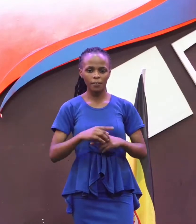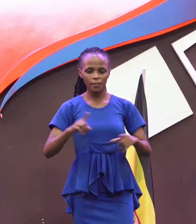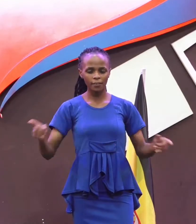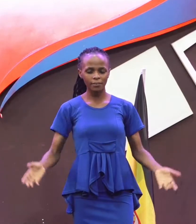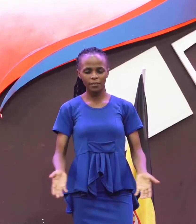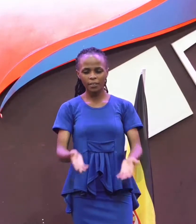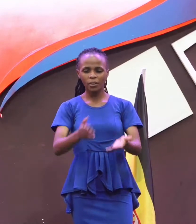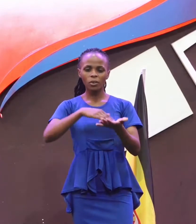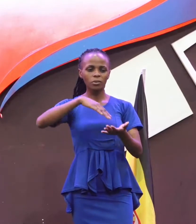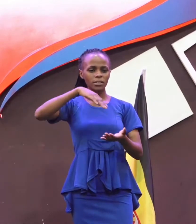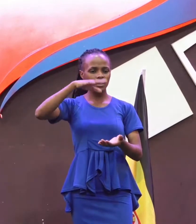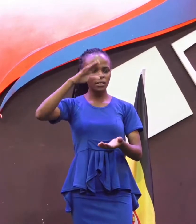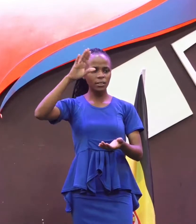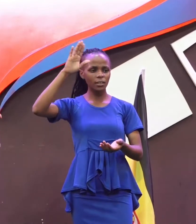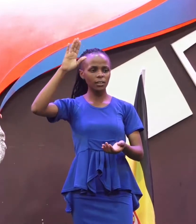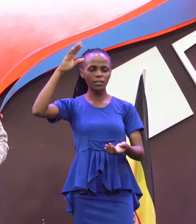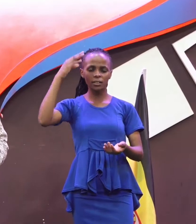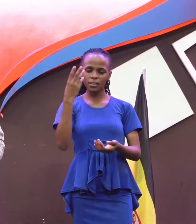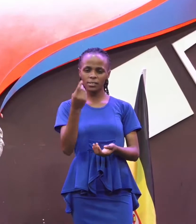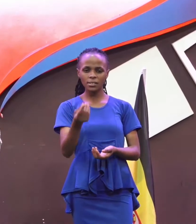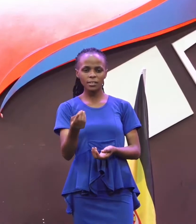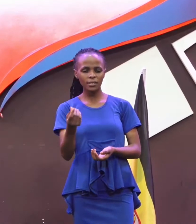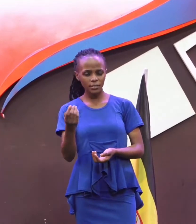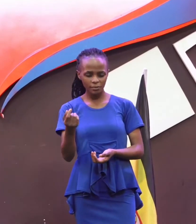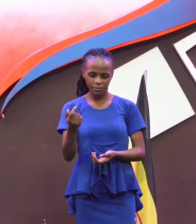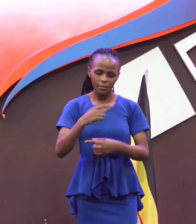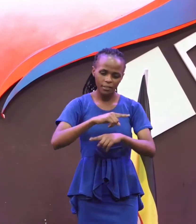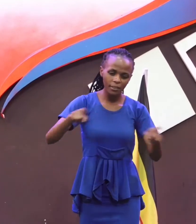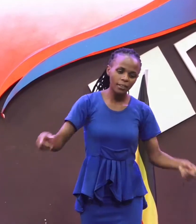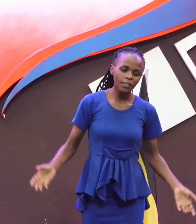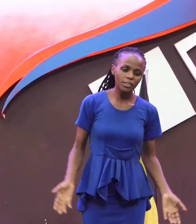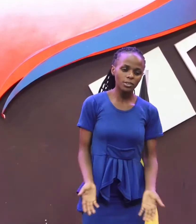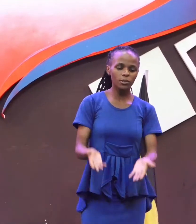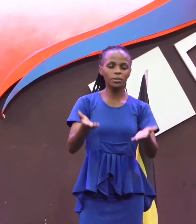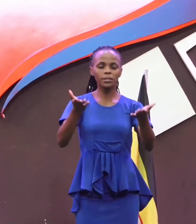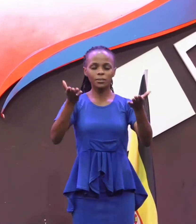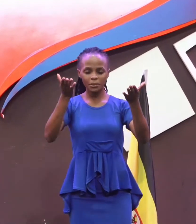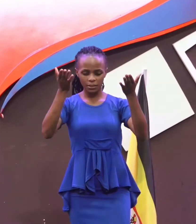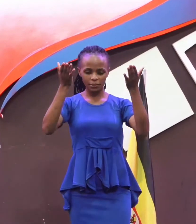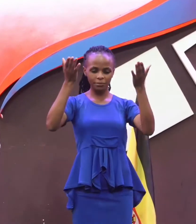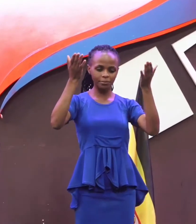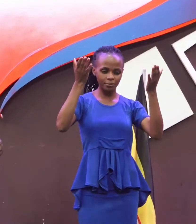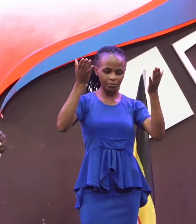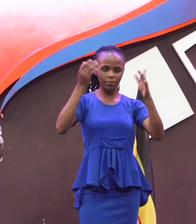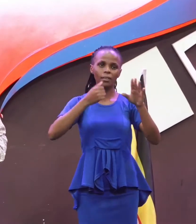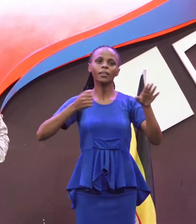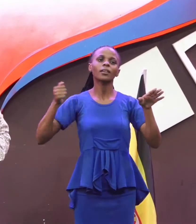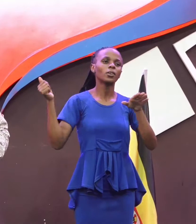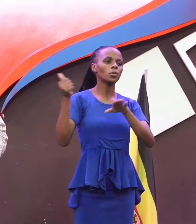Tukuyimusa okusinga ensimbi tukuyimusa